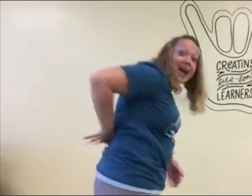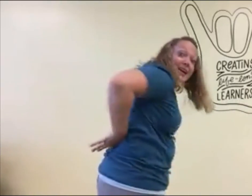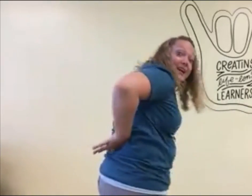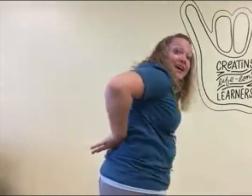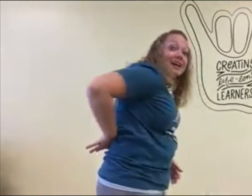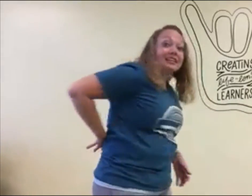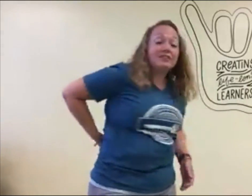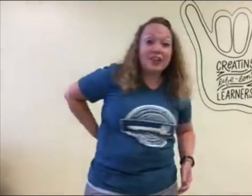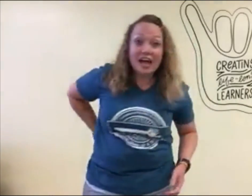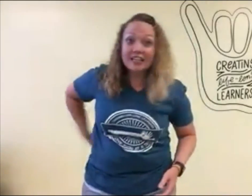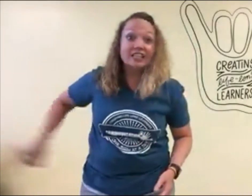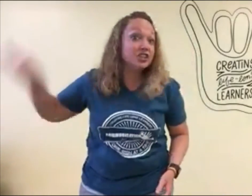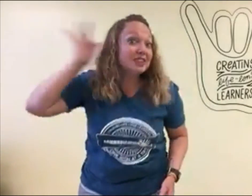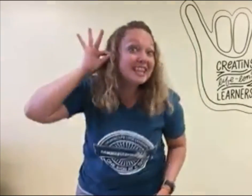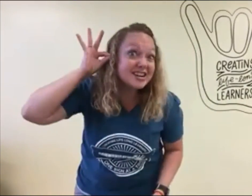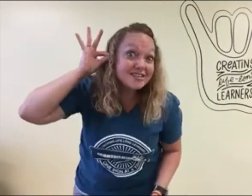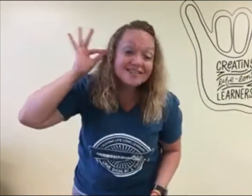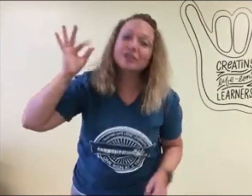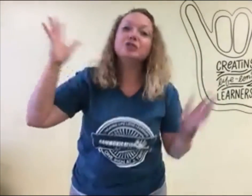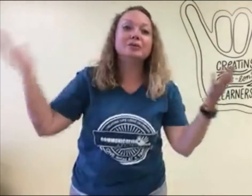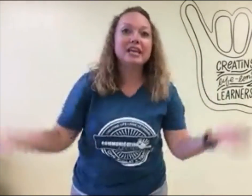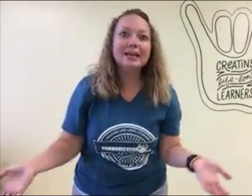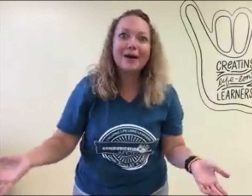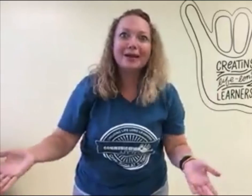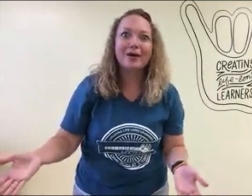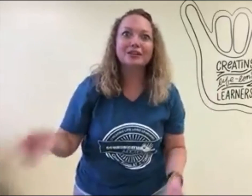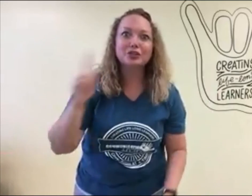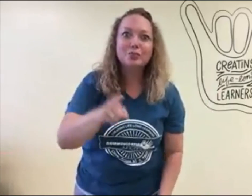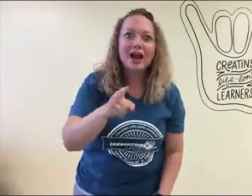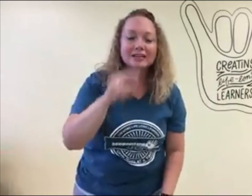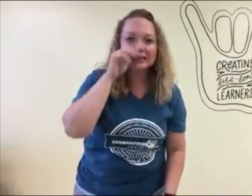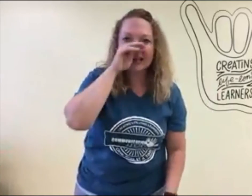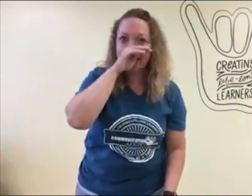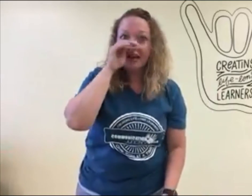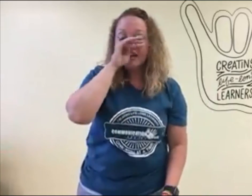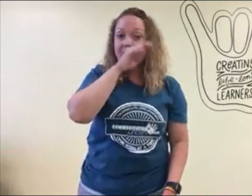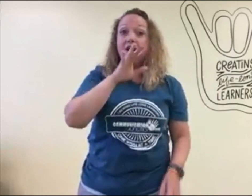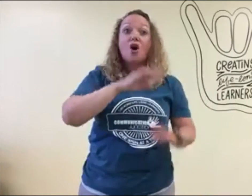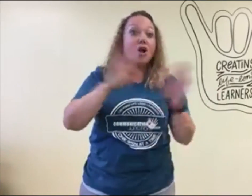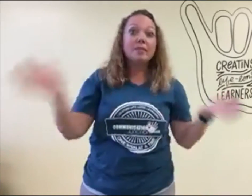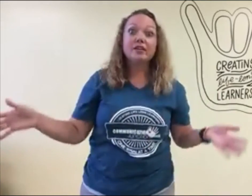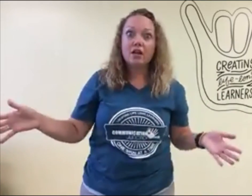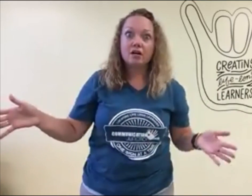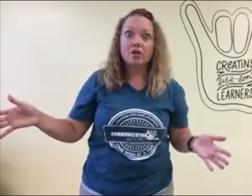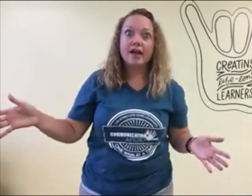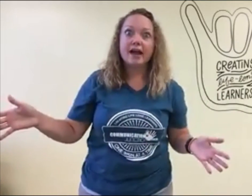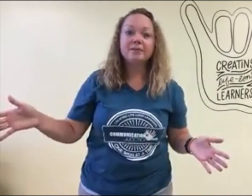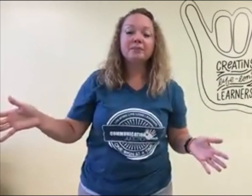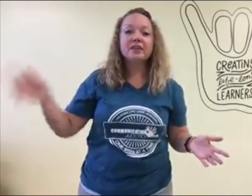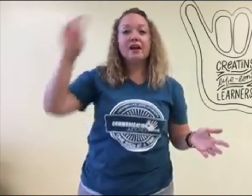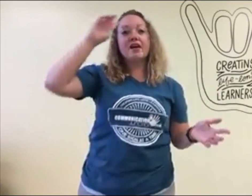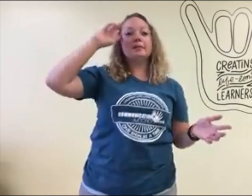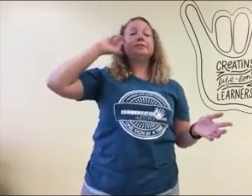The fly is in your ear. You can do it with any body part. So you practice that all month long, okay? All right,